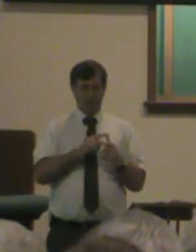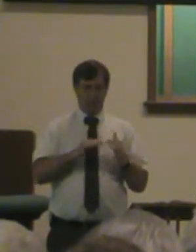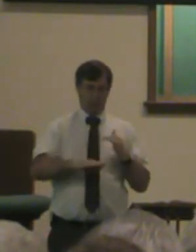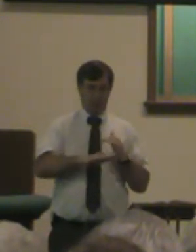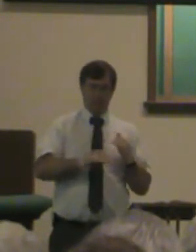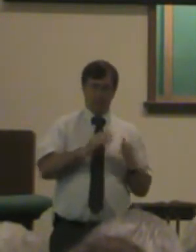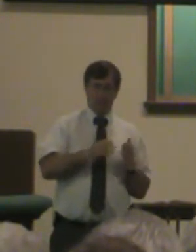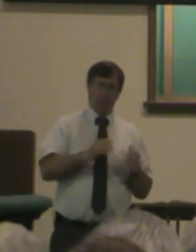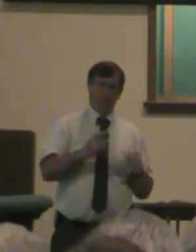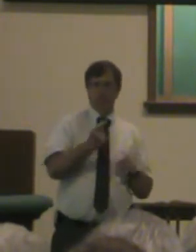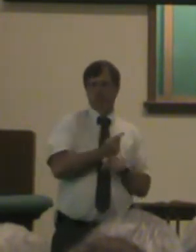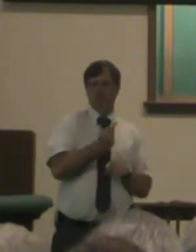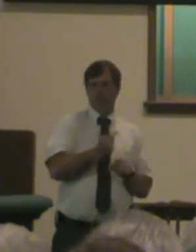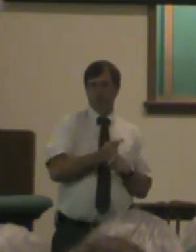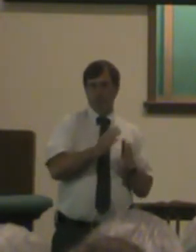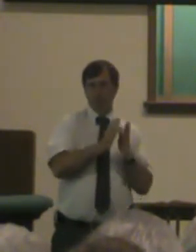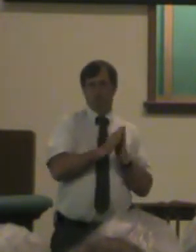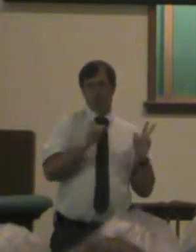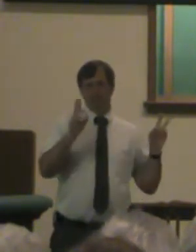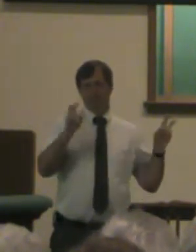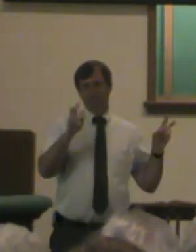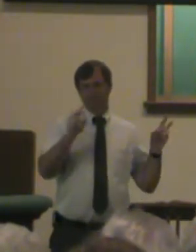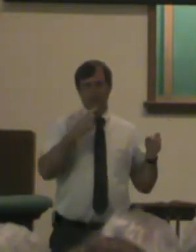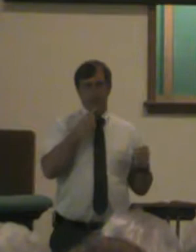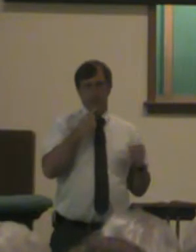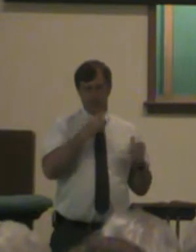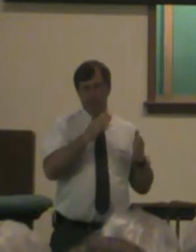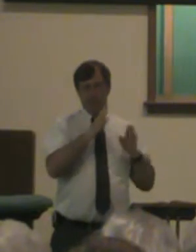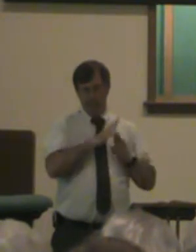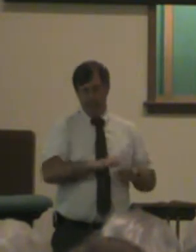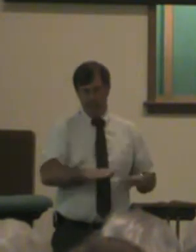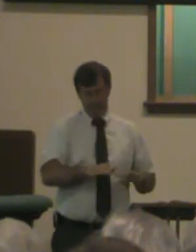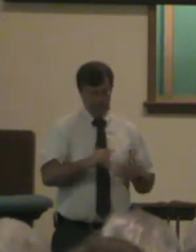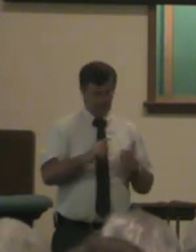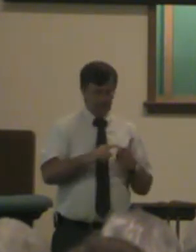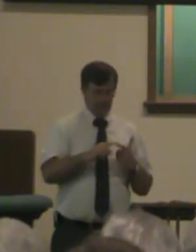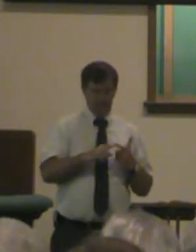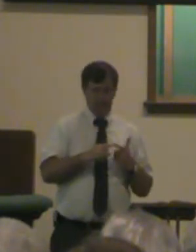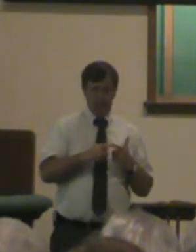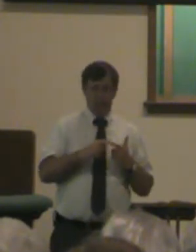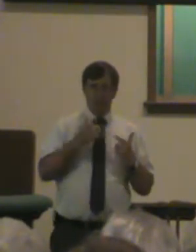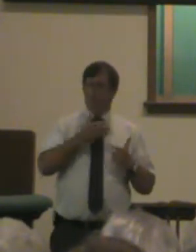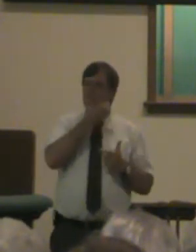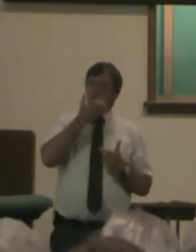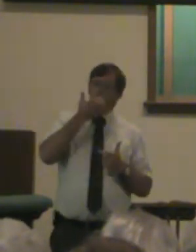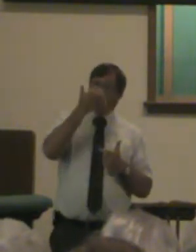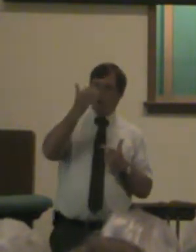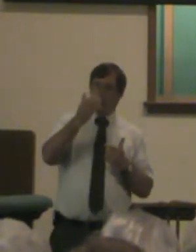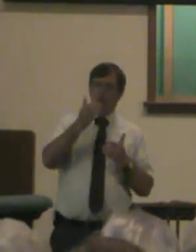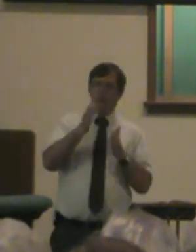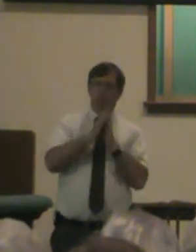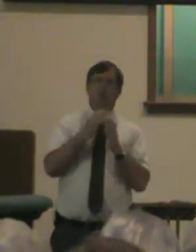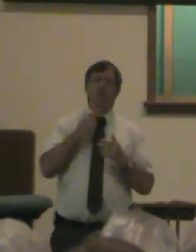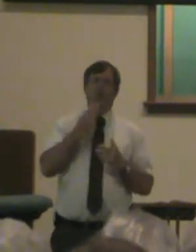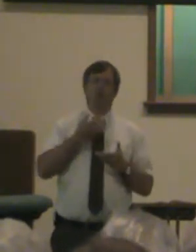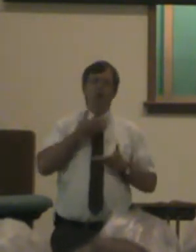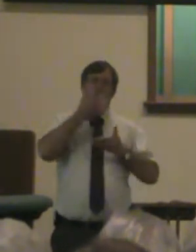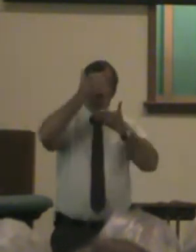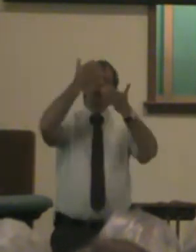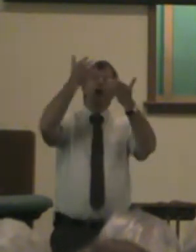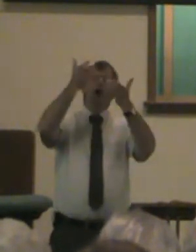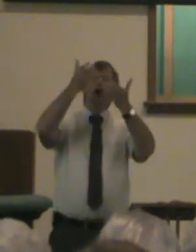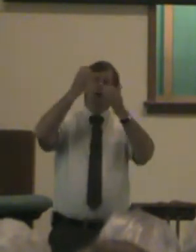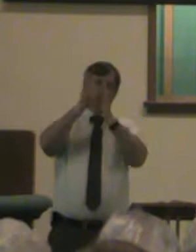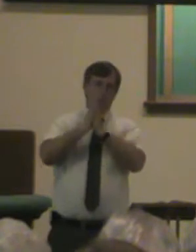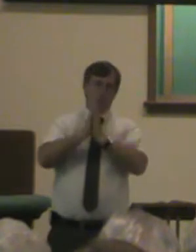a traditional prayer which is said that it will say in silence. Secondly, there was a crying prayer, which was a raising of a voice when one